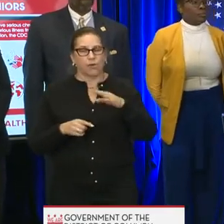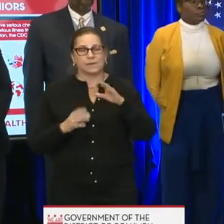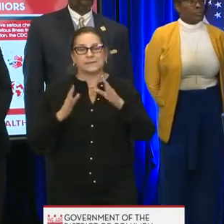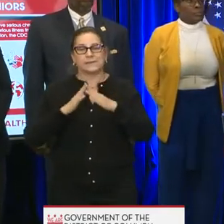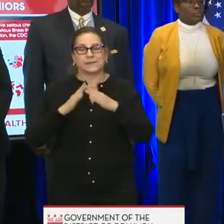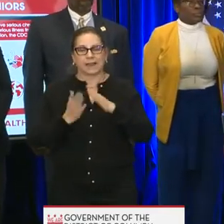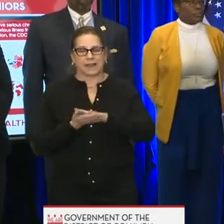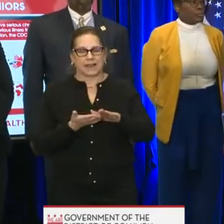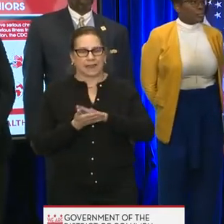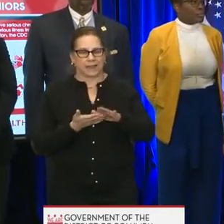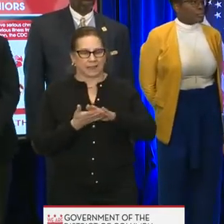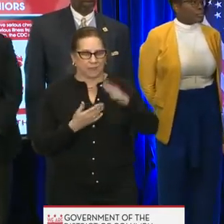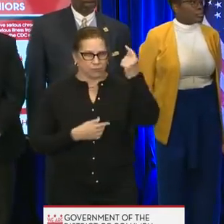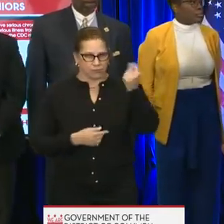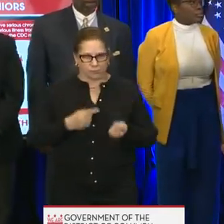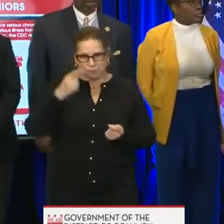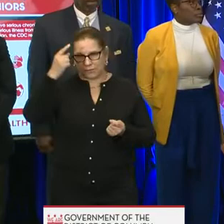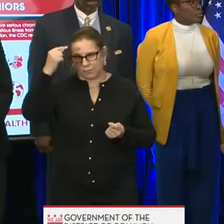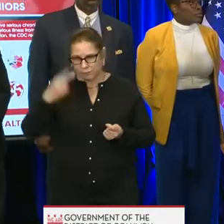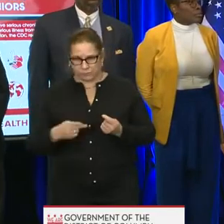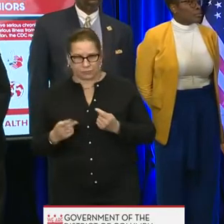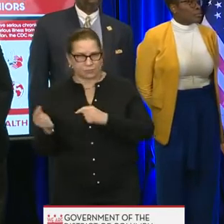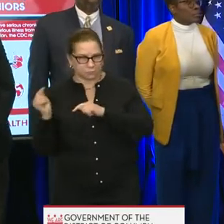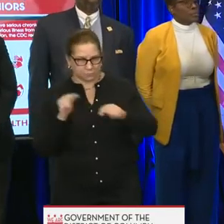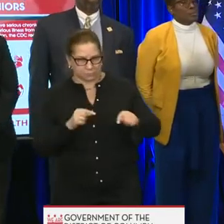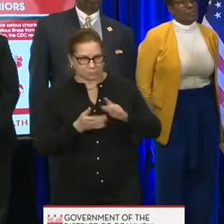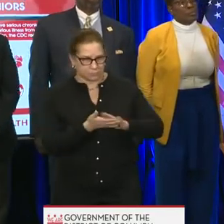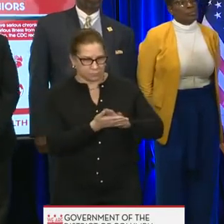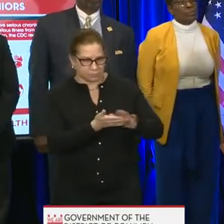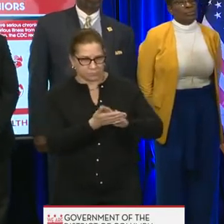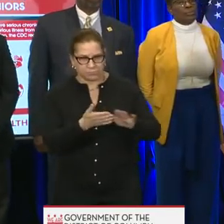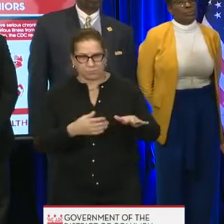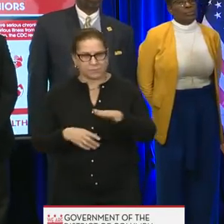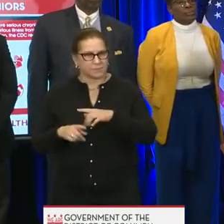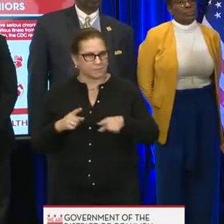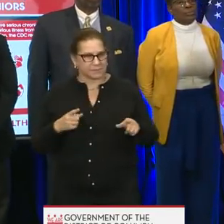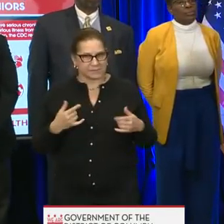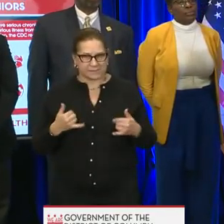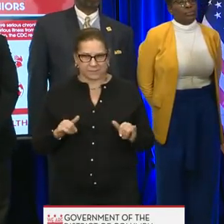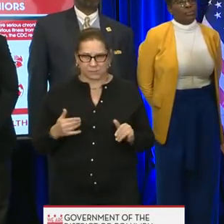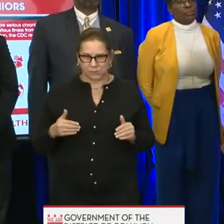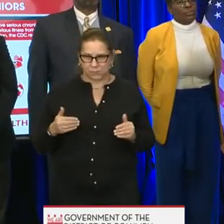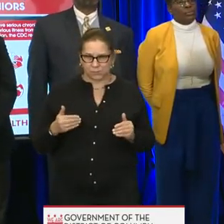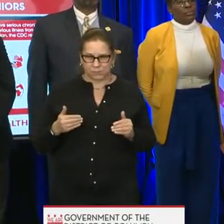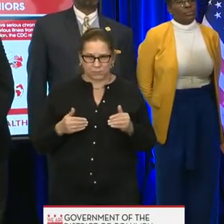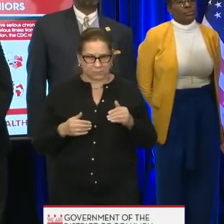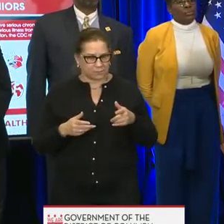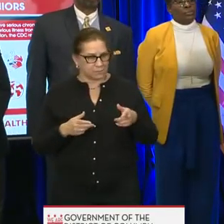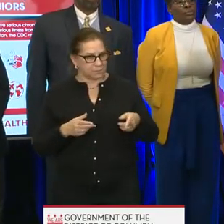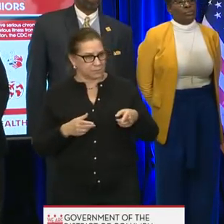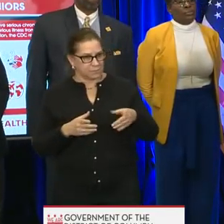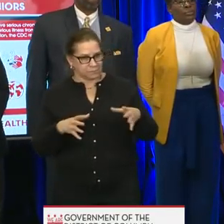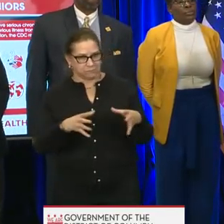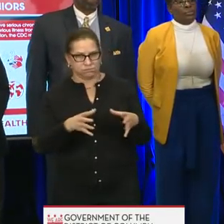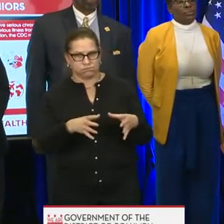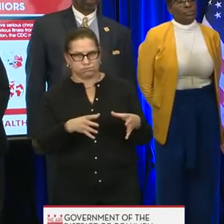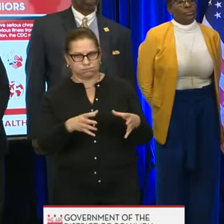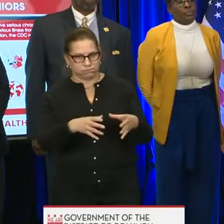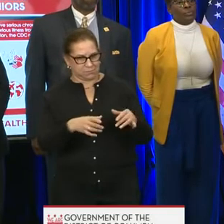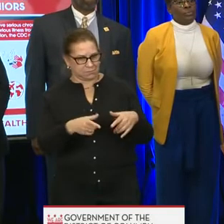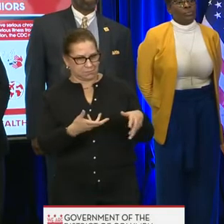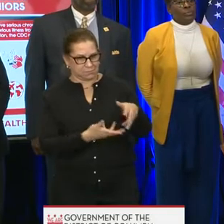expressed concern over like it kind of goes against social distancing because groups of people are gathering and cleaning all